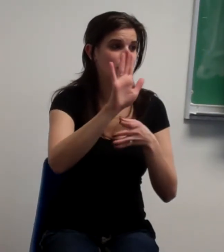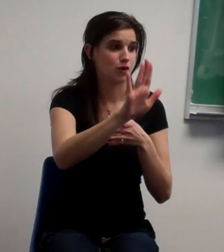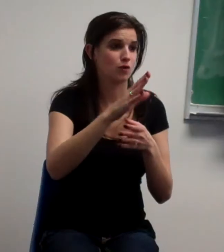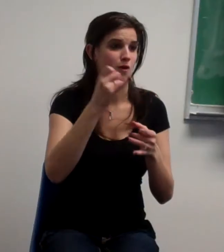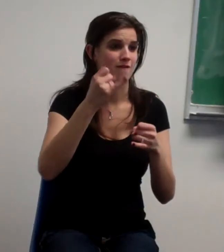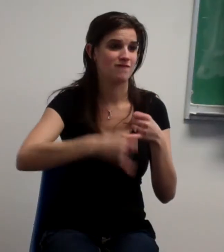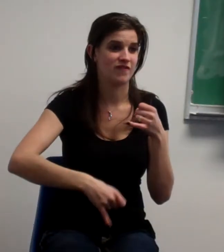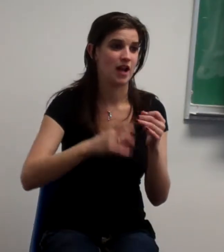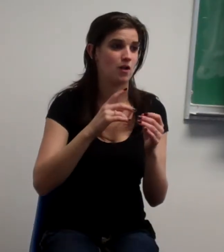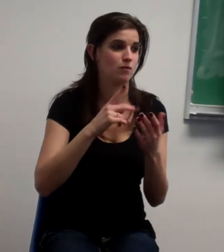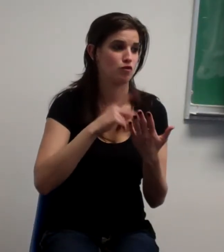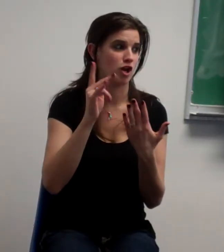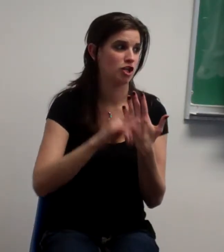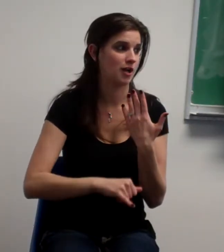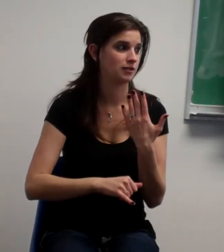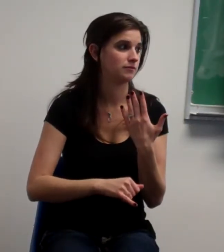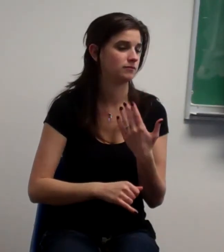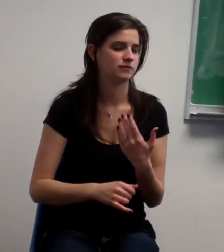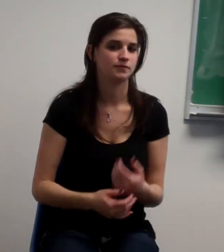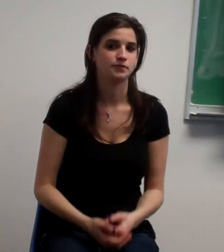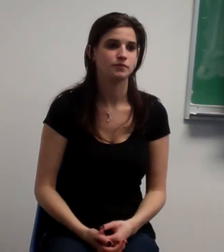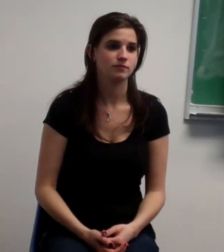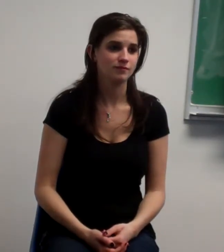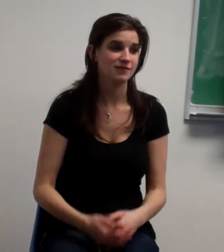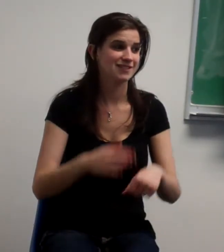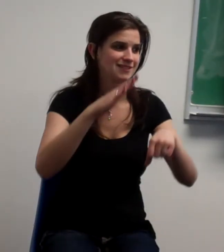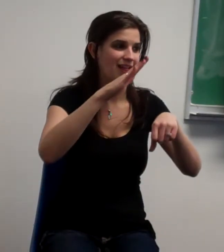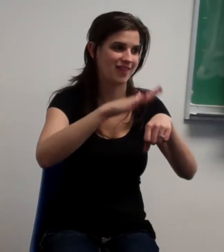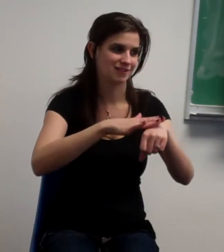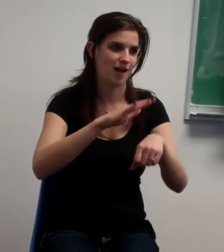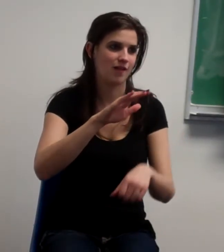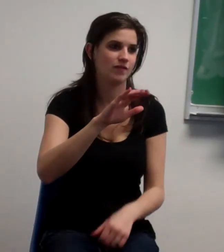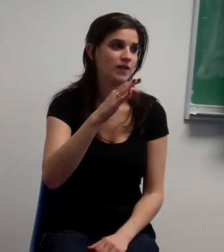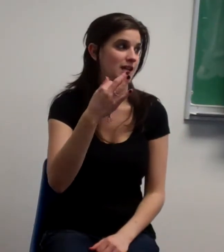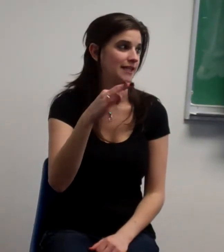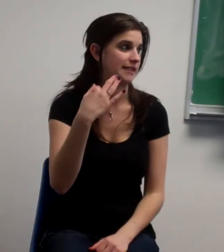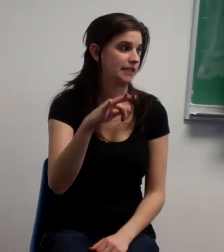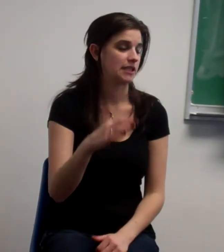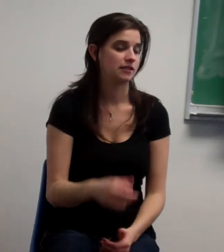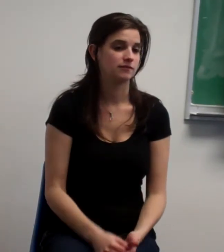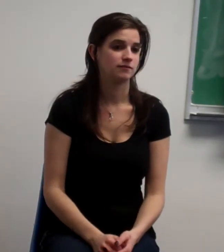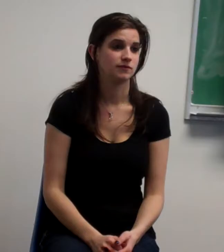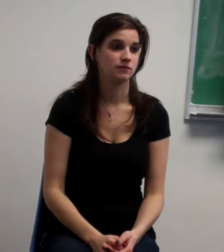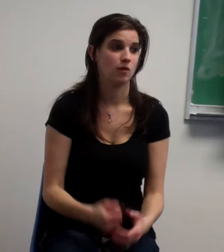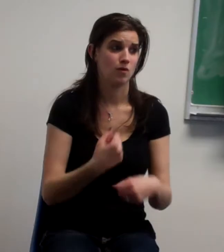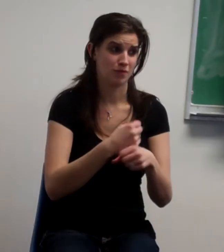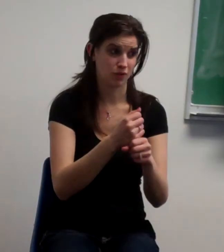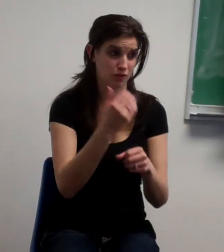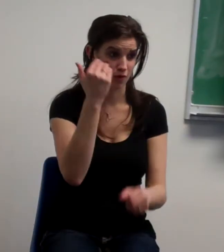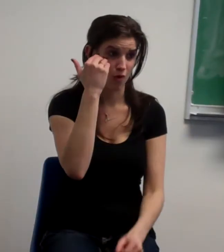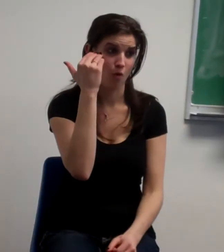doing for your final project on the 19th. Okay. So a lot of things are coming due.